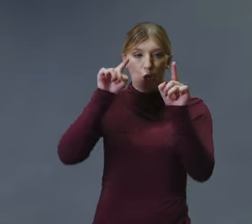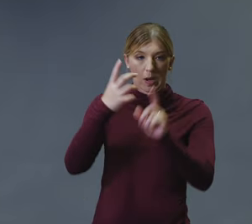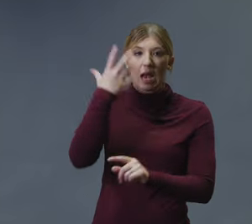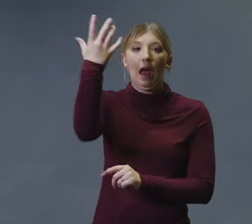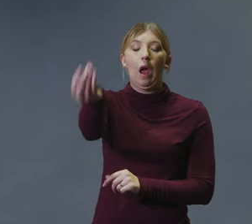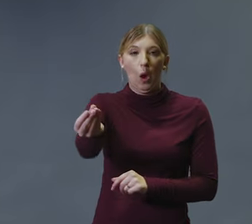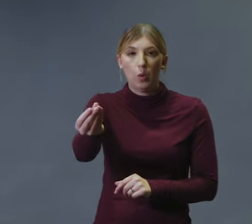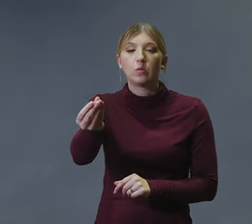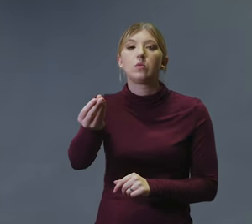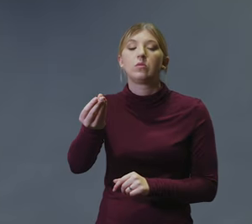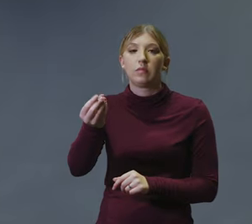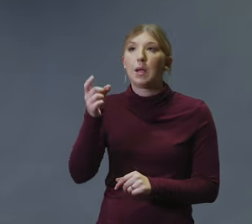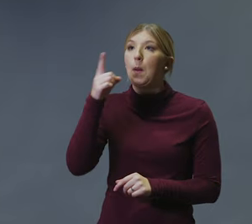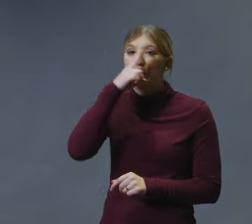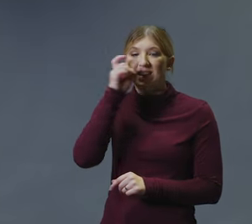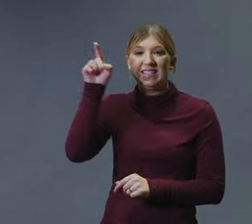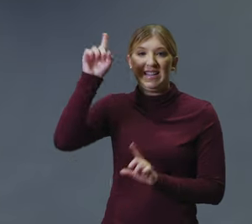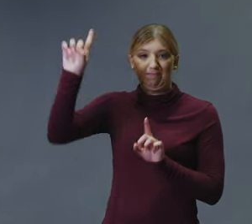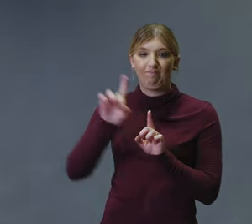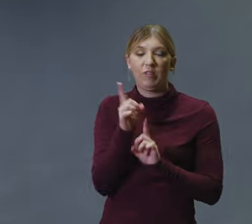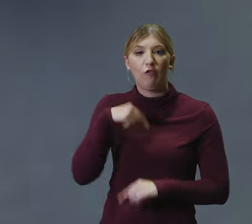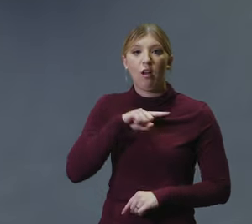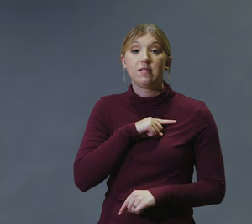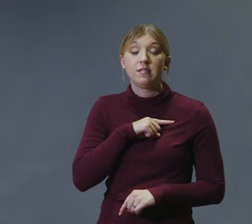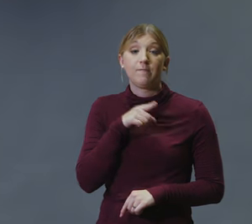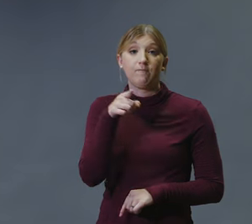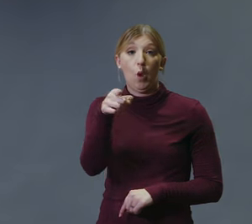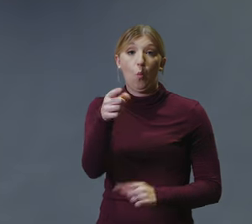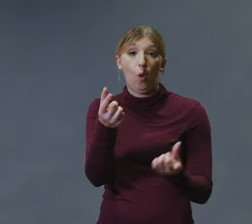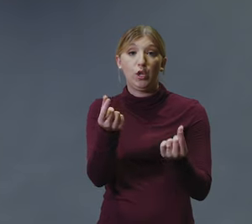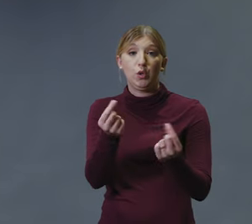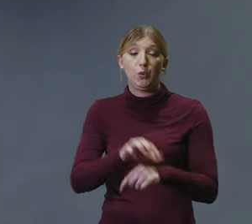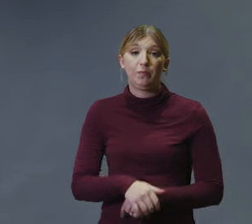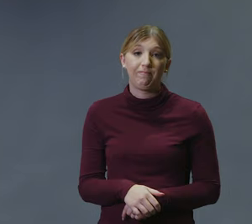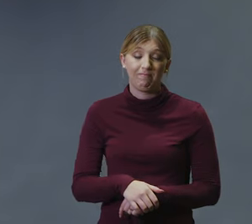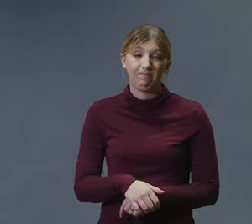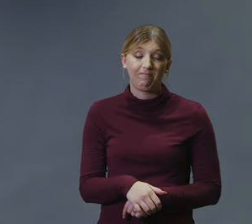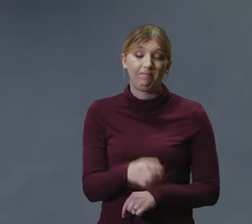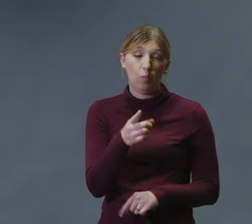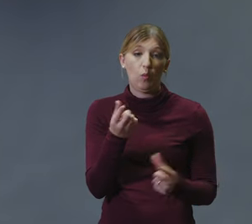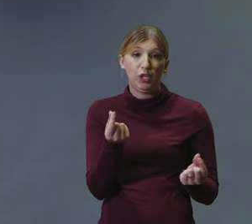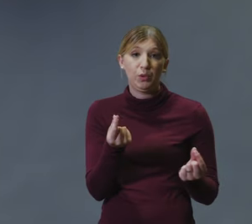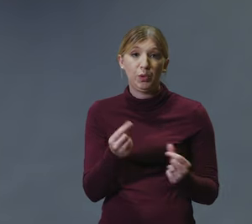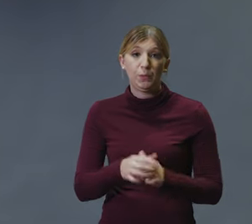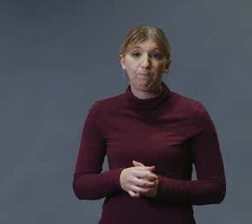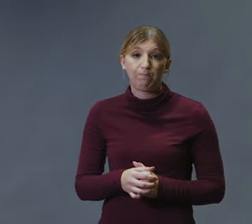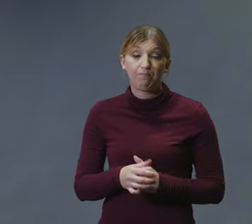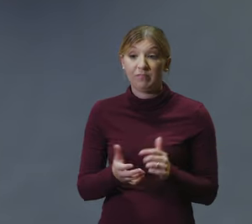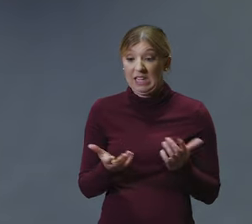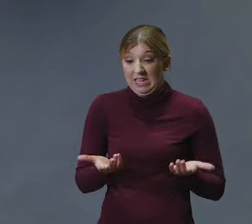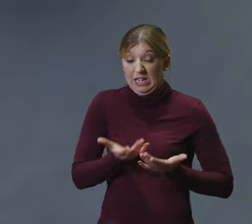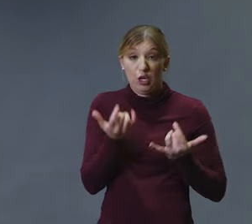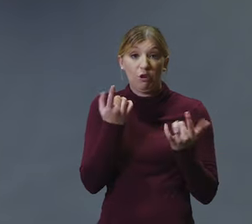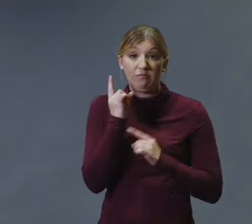because he came for us. So what will you do? What will you do? Maybe here in